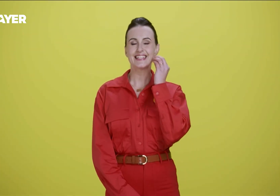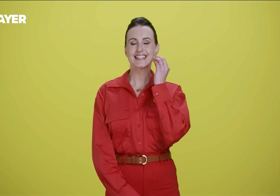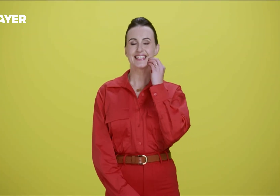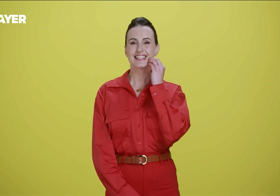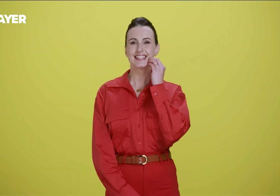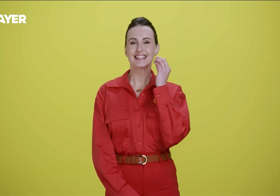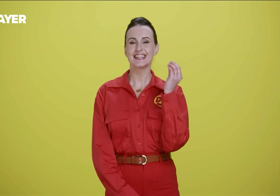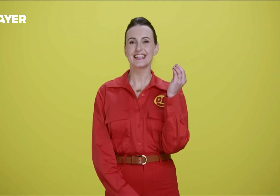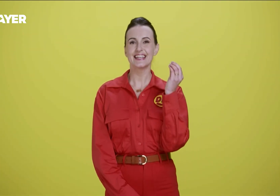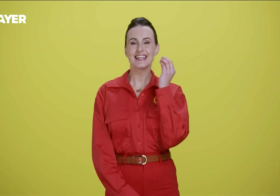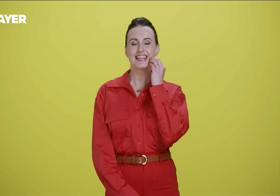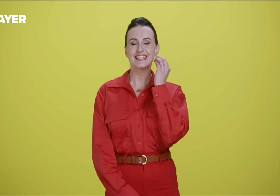Eat. Eat.